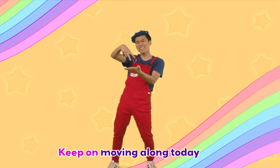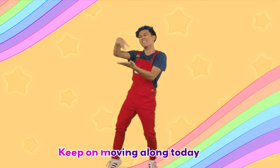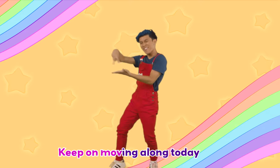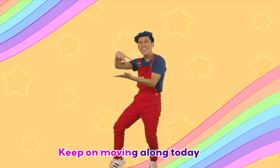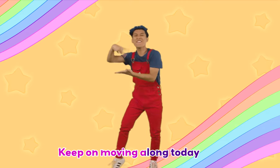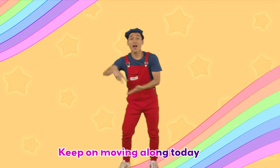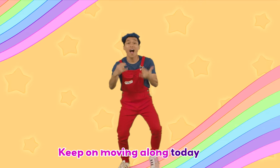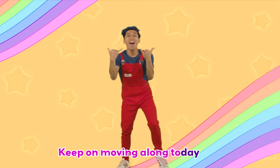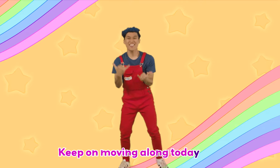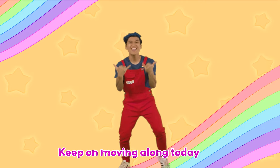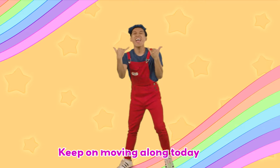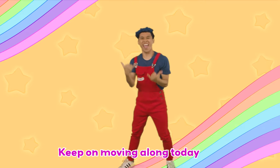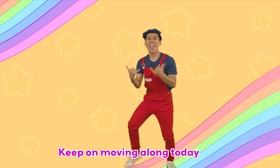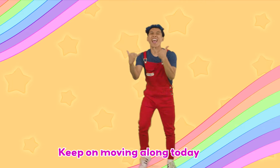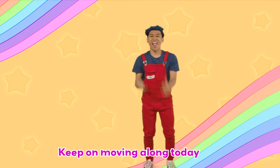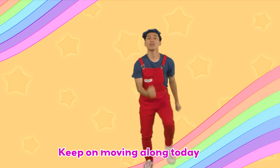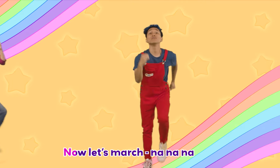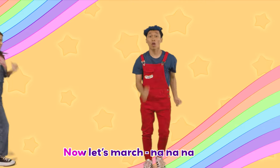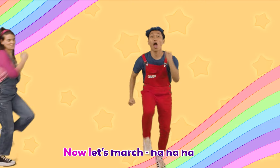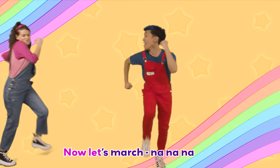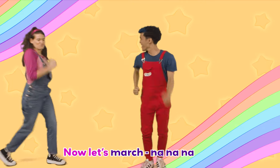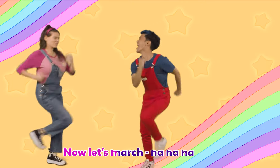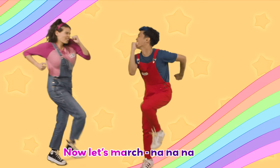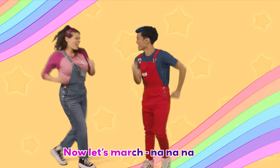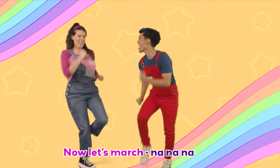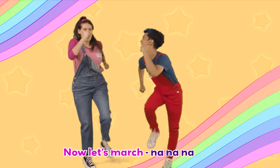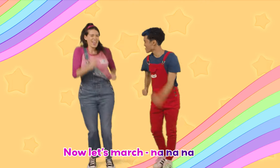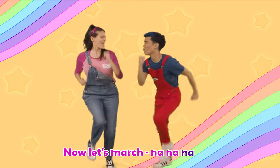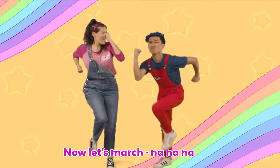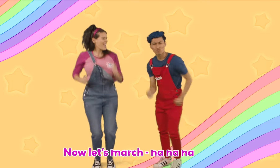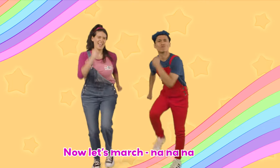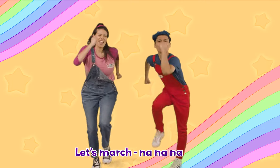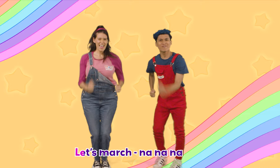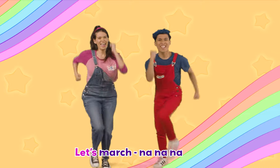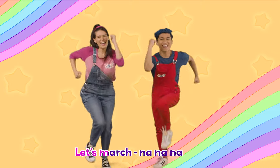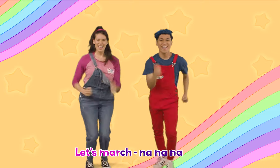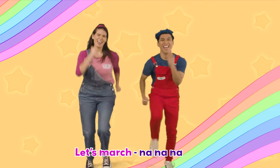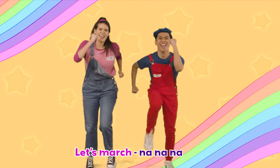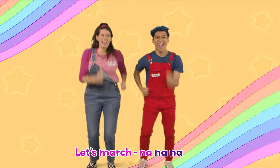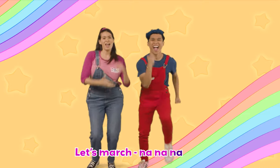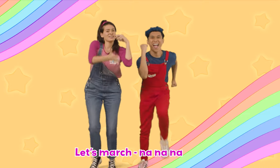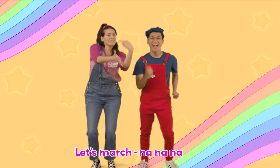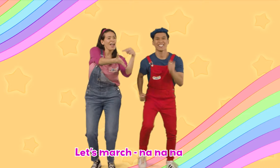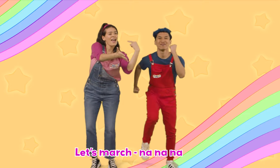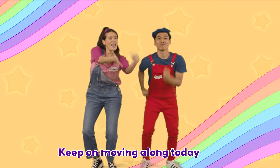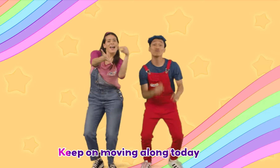on moving along today. Now let's march, na na na. Let's